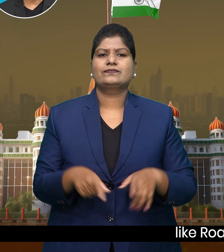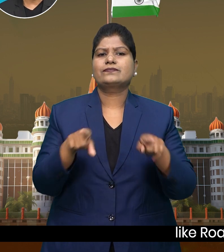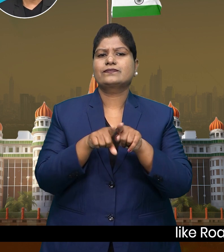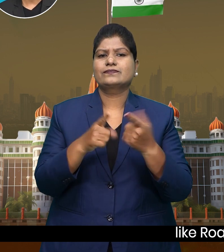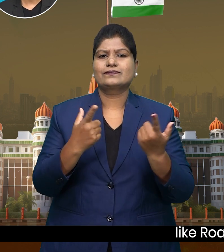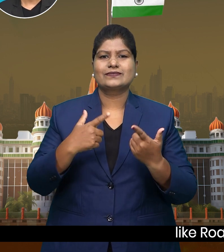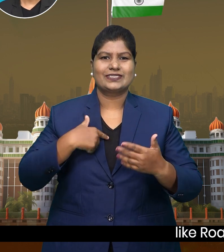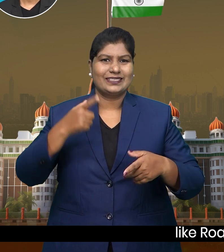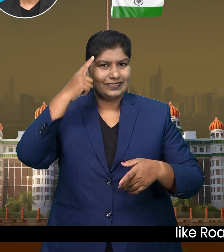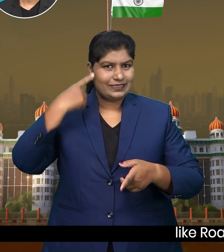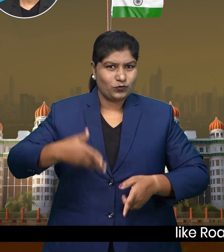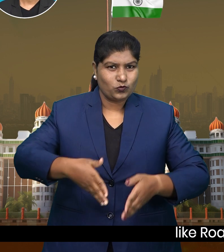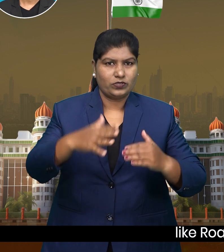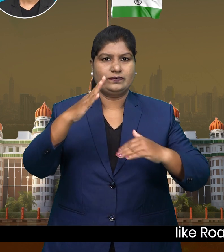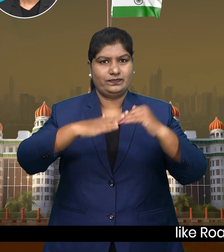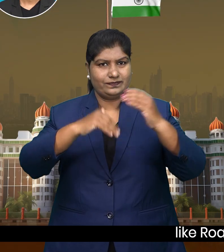like road constructions